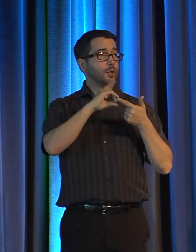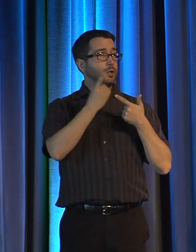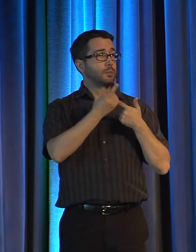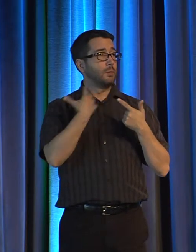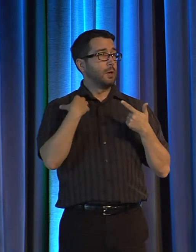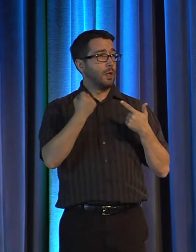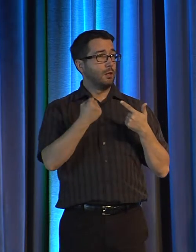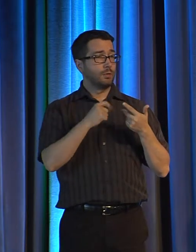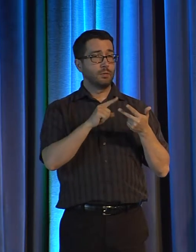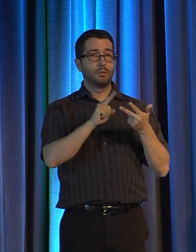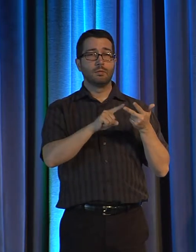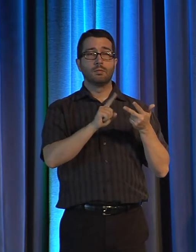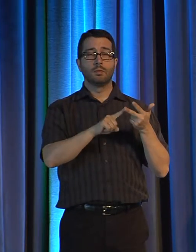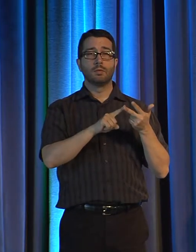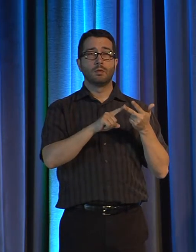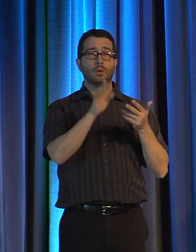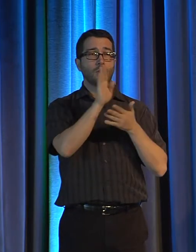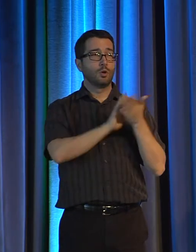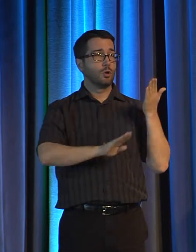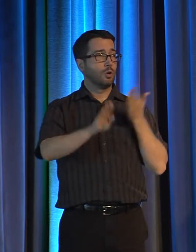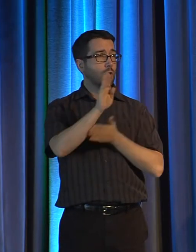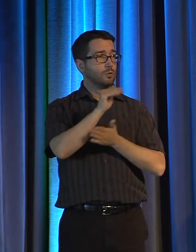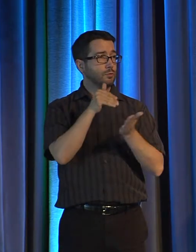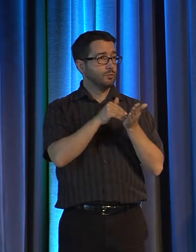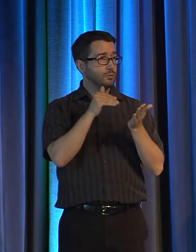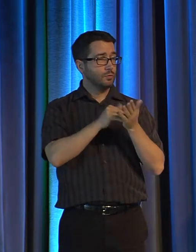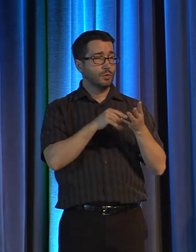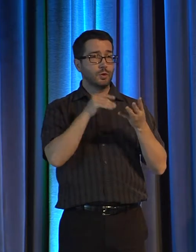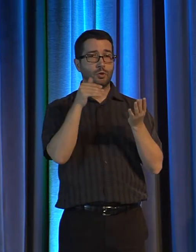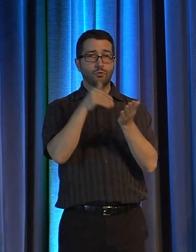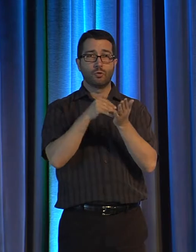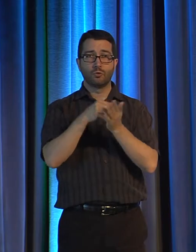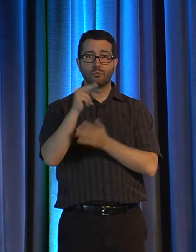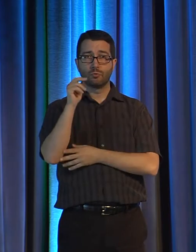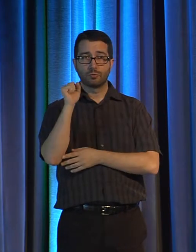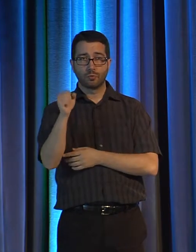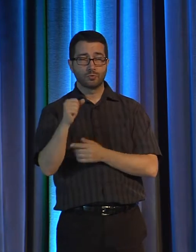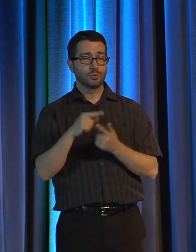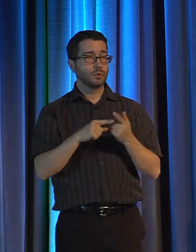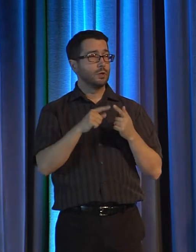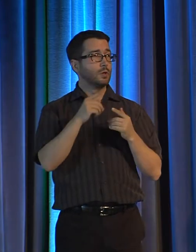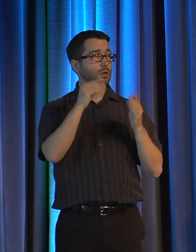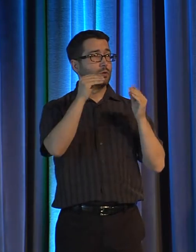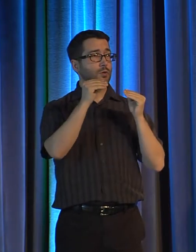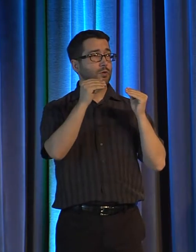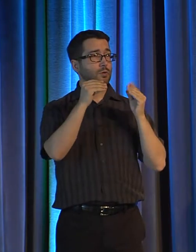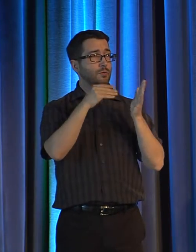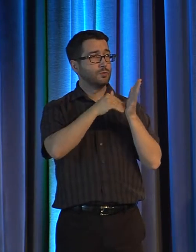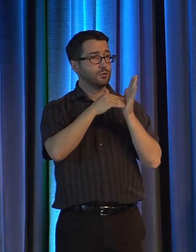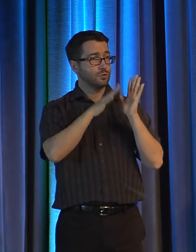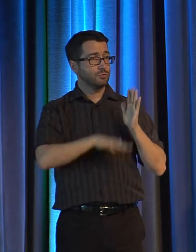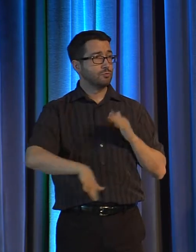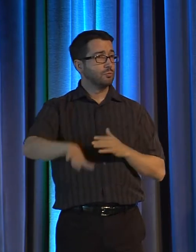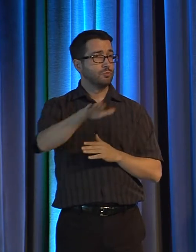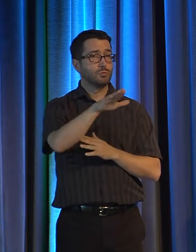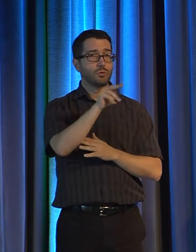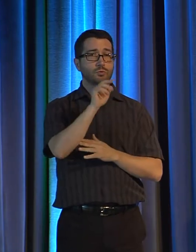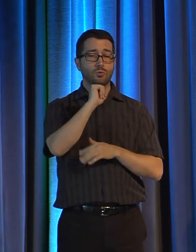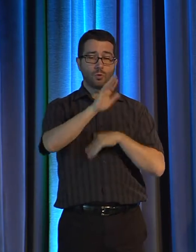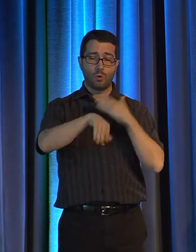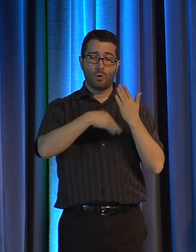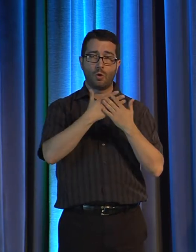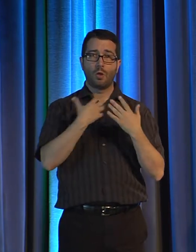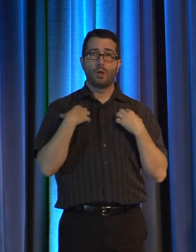Wellness, the College of Physicians and Surgeons, the Doctors Nova Scotia, our physicians across the province, all of our